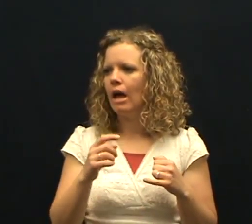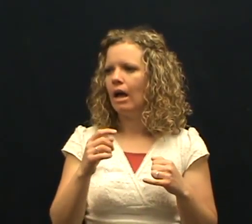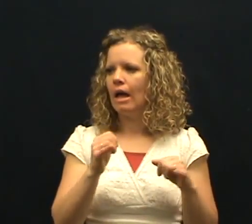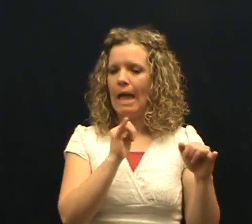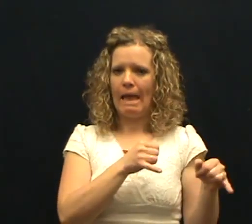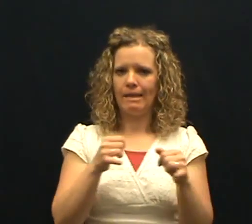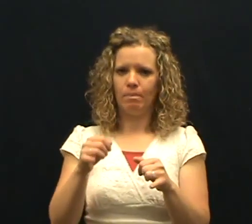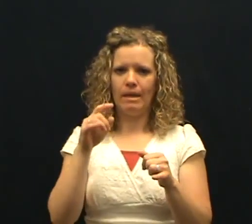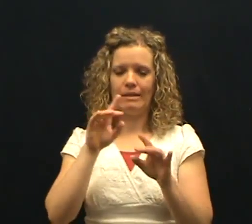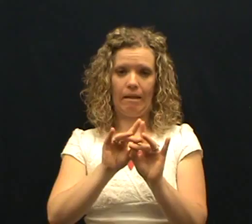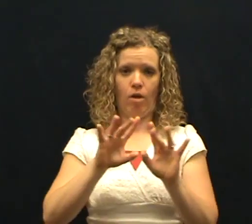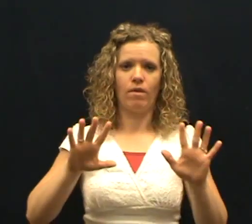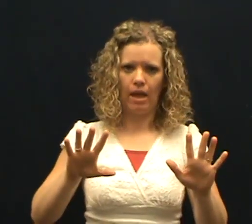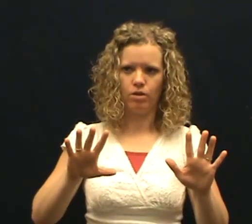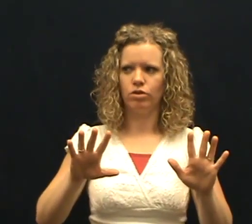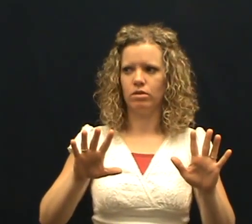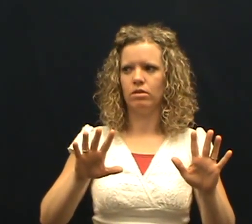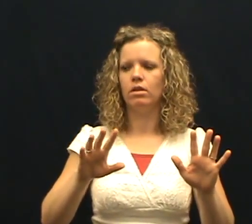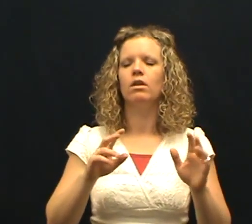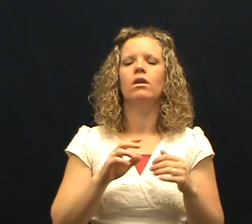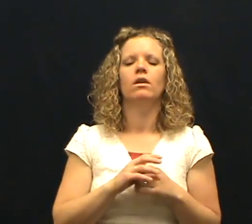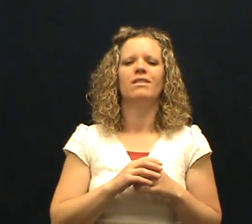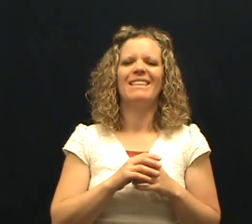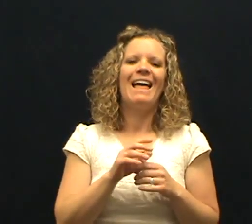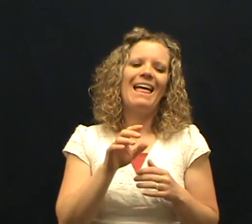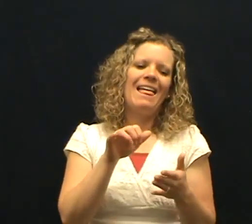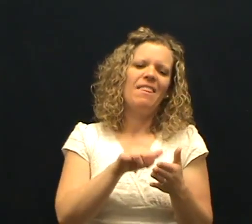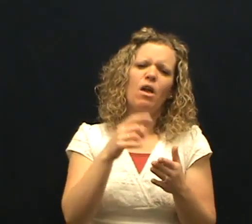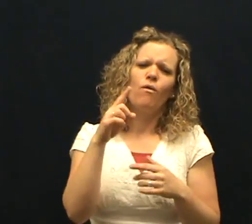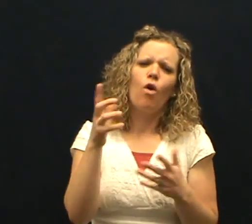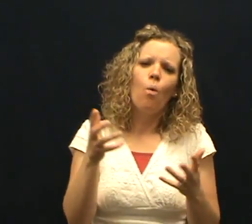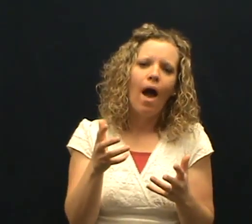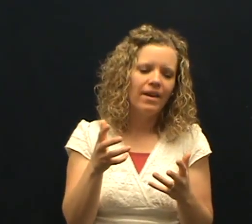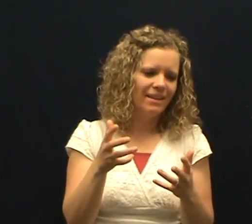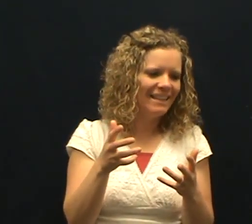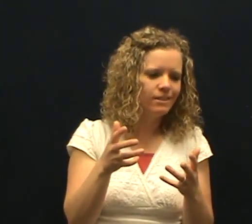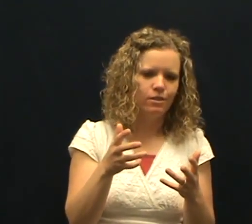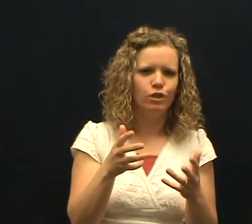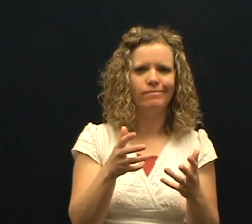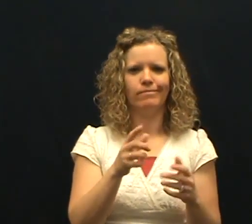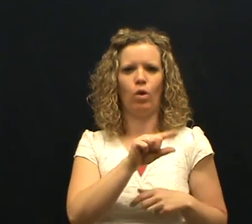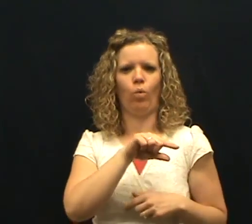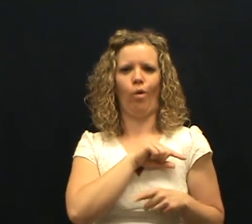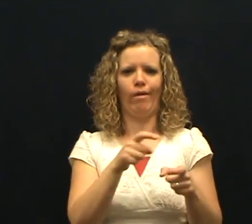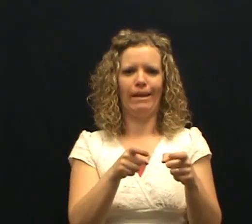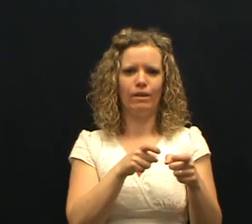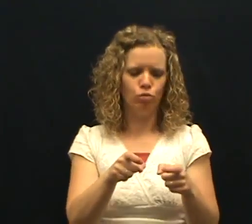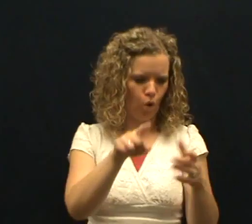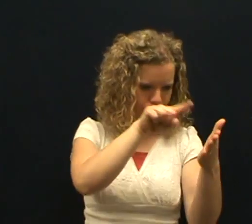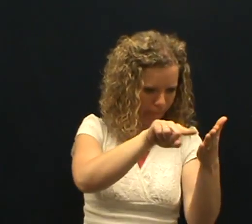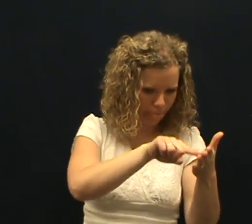work to make sure that it's both correct and, I guess, honest in some ways. And